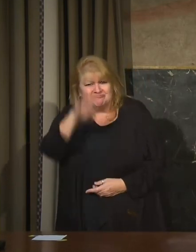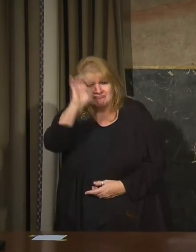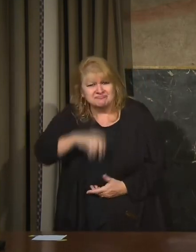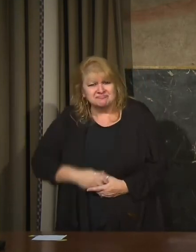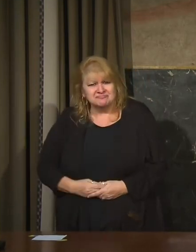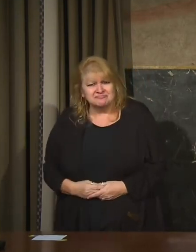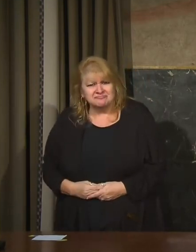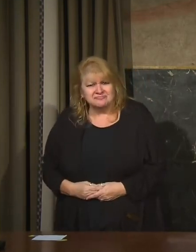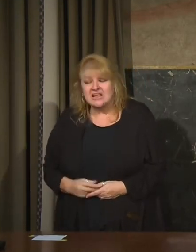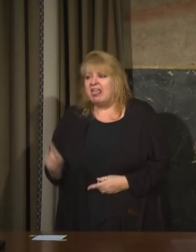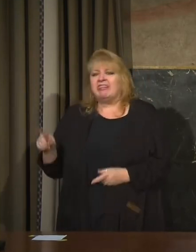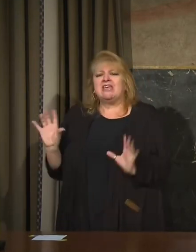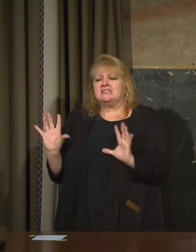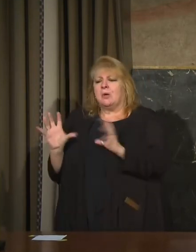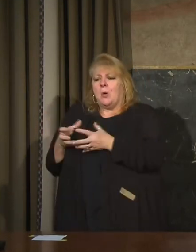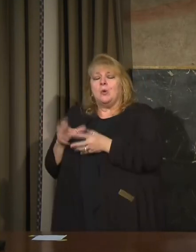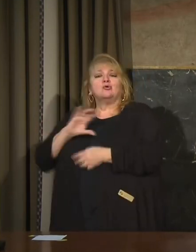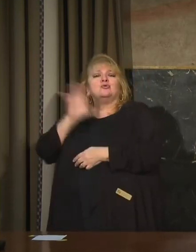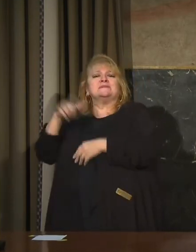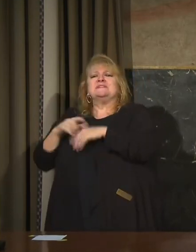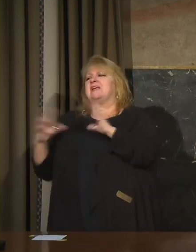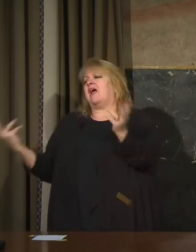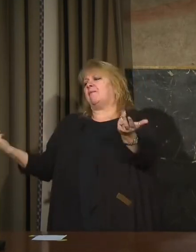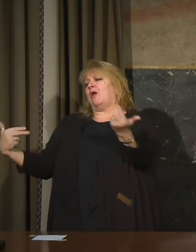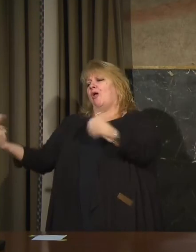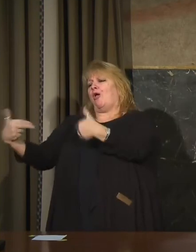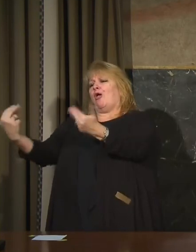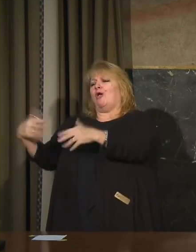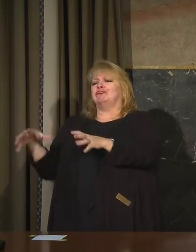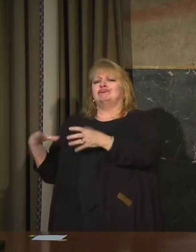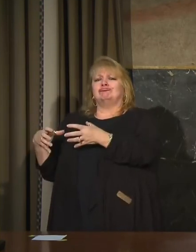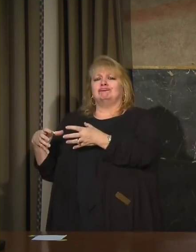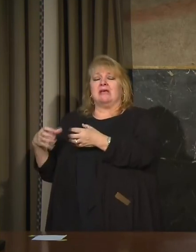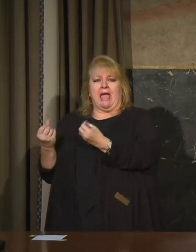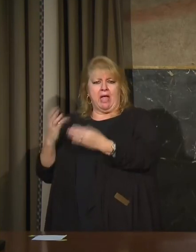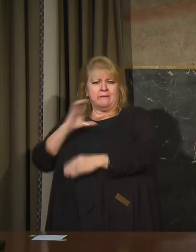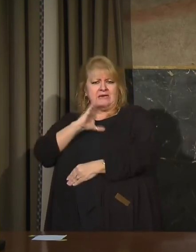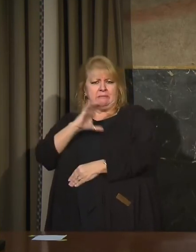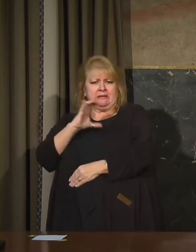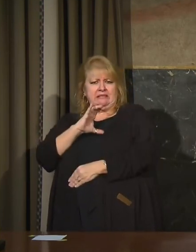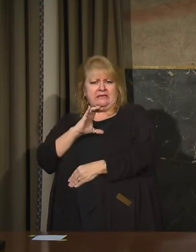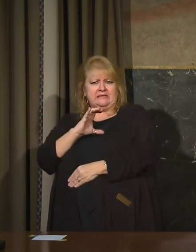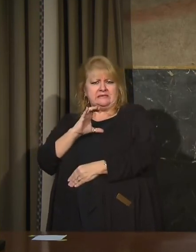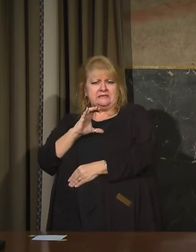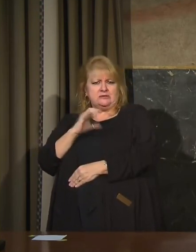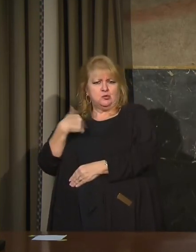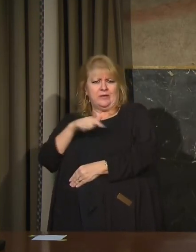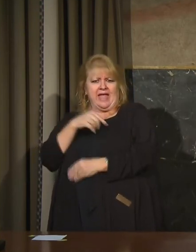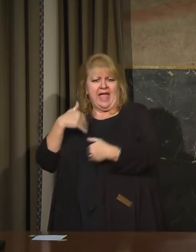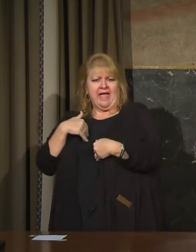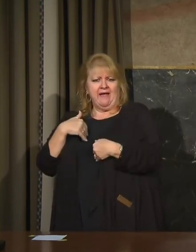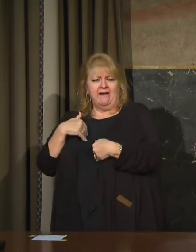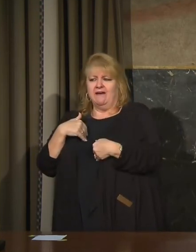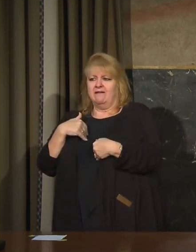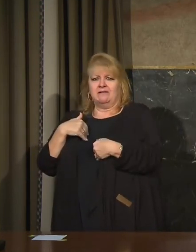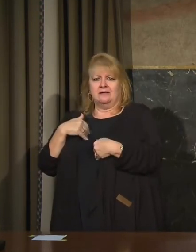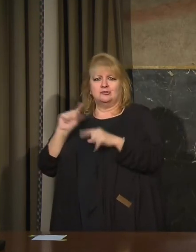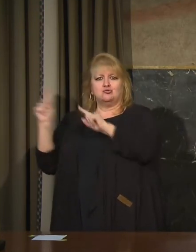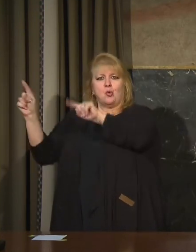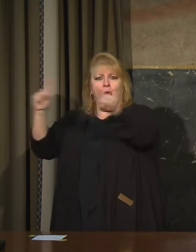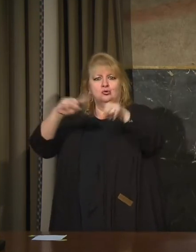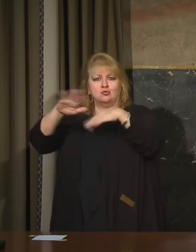These social gatherings around Christmas, I mean, how many police officers do we have? We're going to post somebody at everybody's